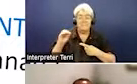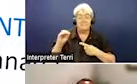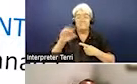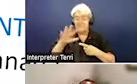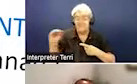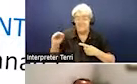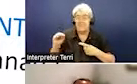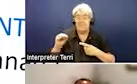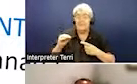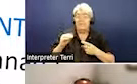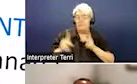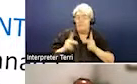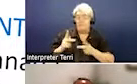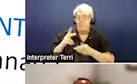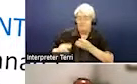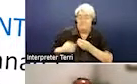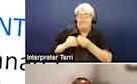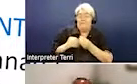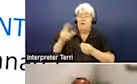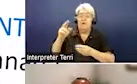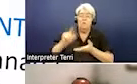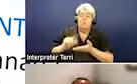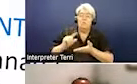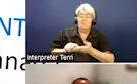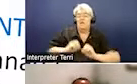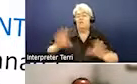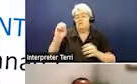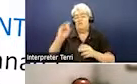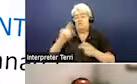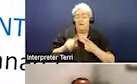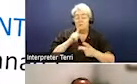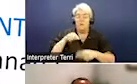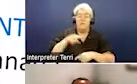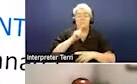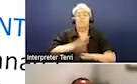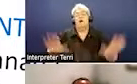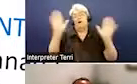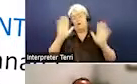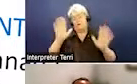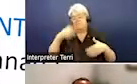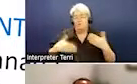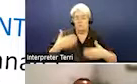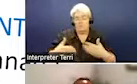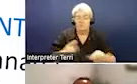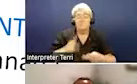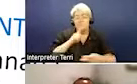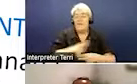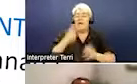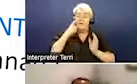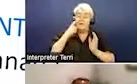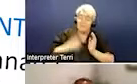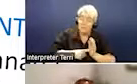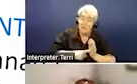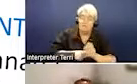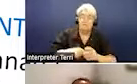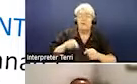the newsletter email list, which is really indicating that this is moving in a wonderful direction. You also want to acknowledge the fact that this